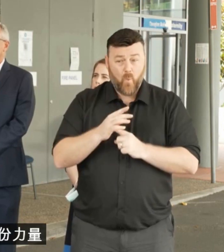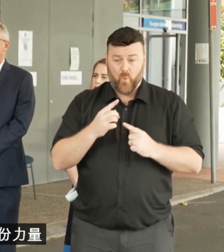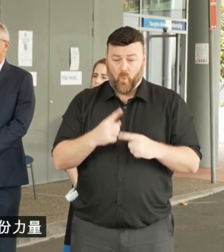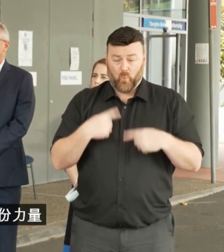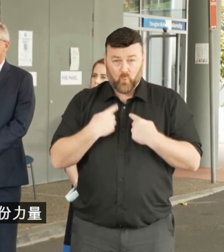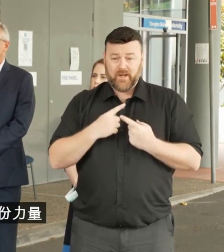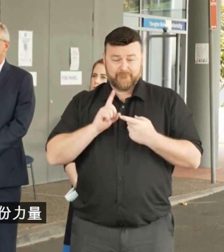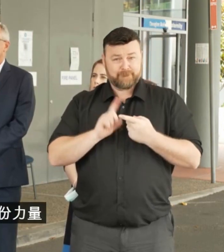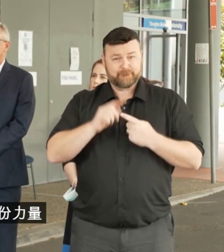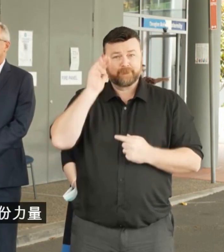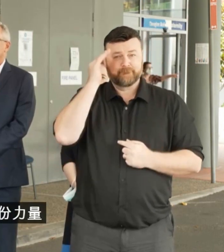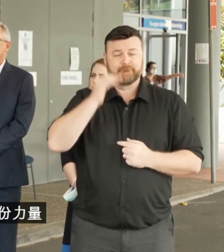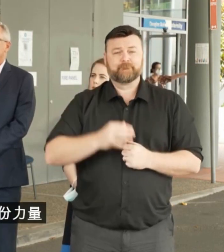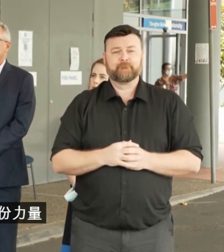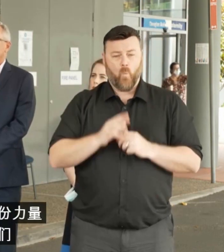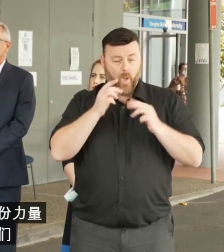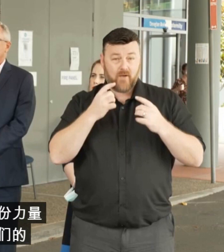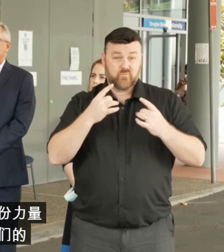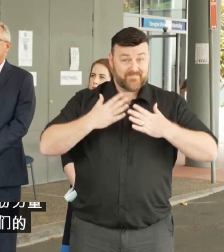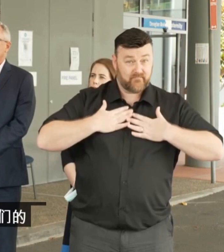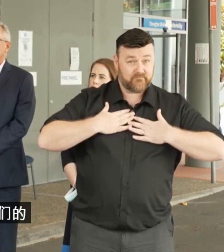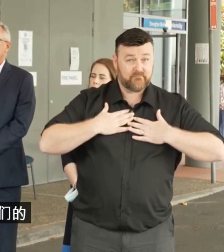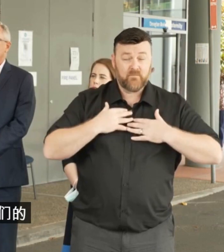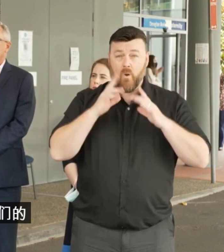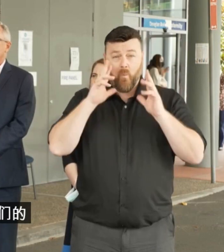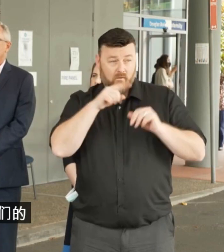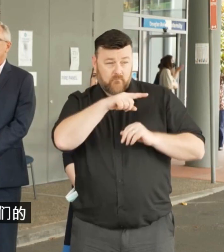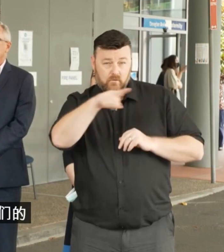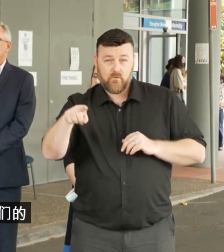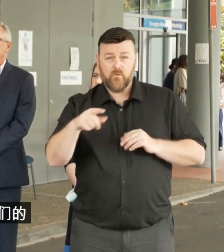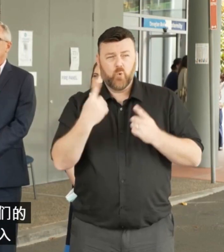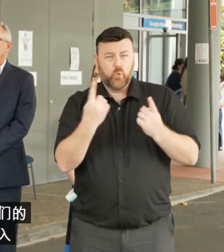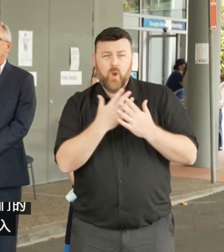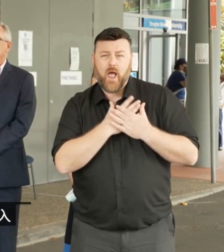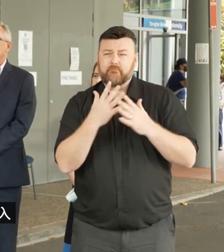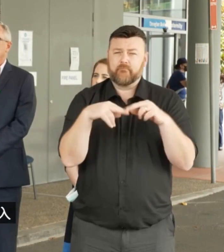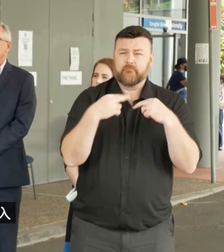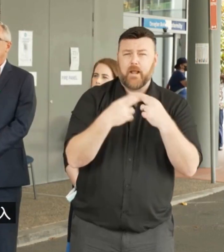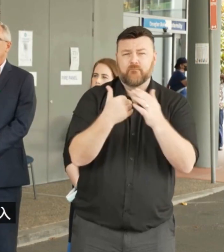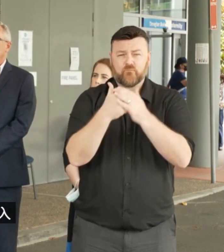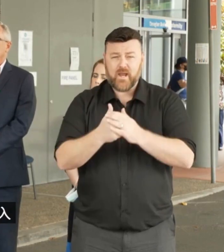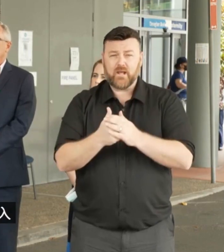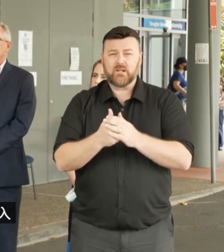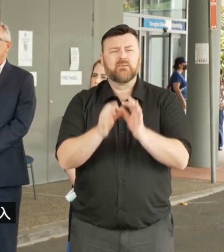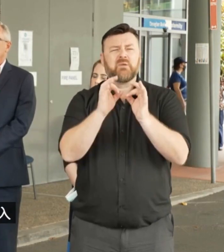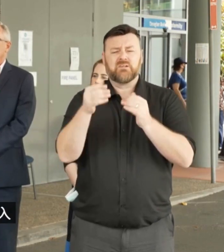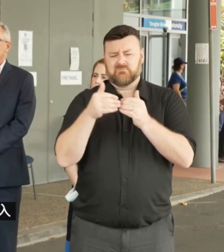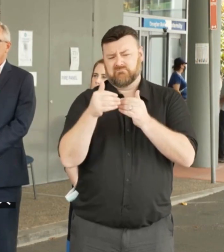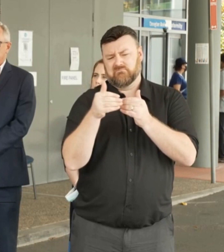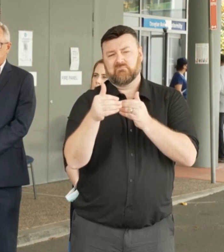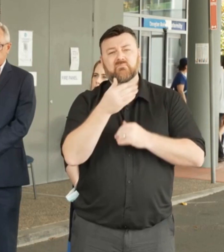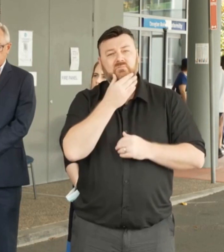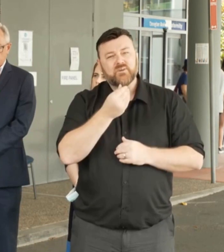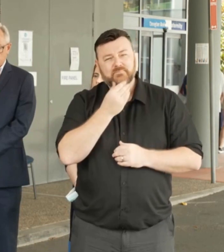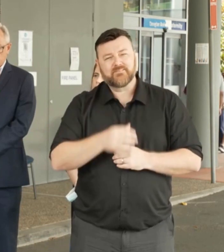bit as individuals to look after ourselves, our loved ones, particularly as we go into this Christmas period.